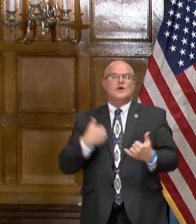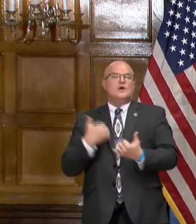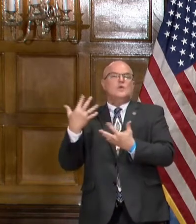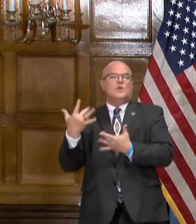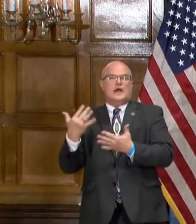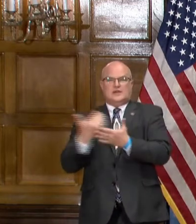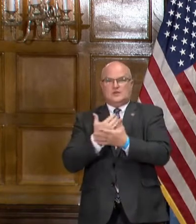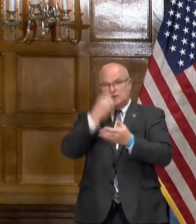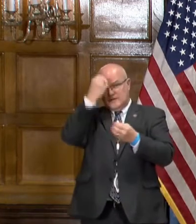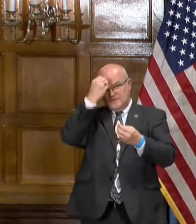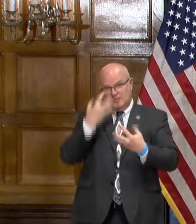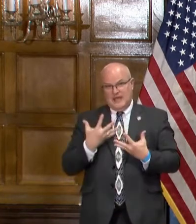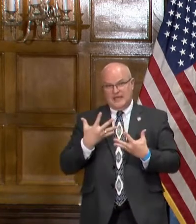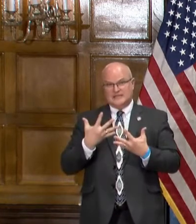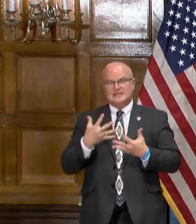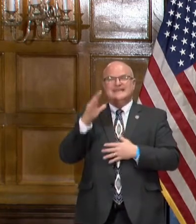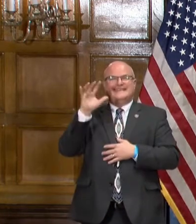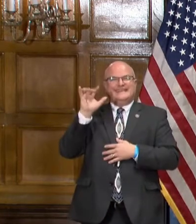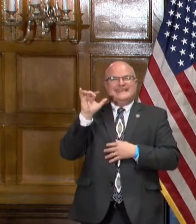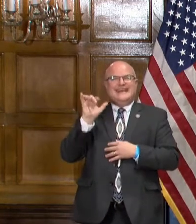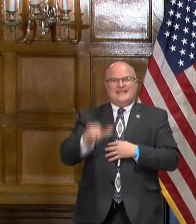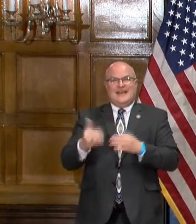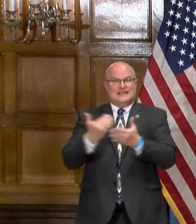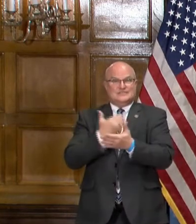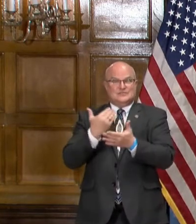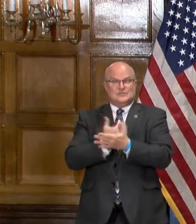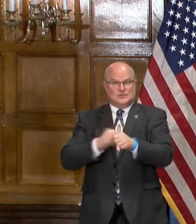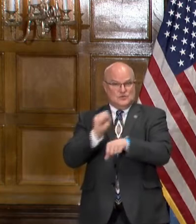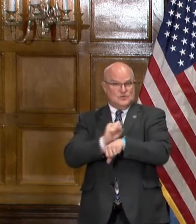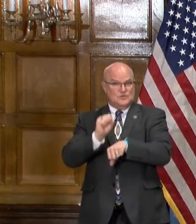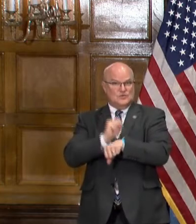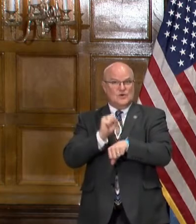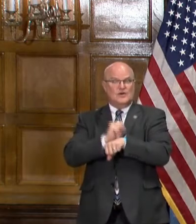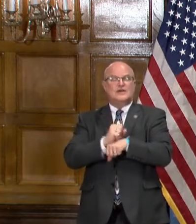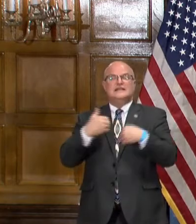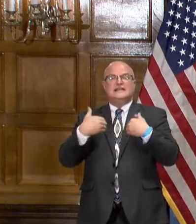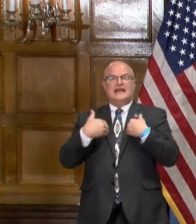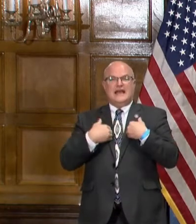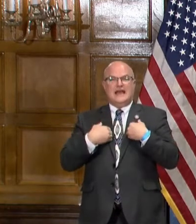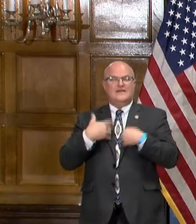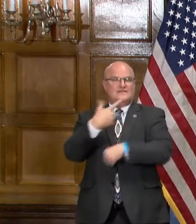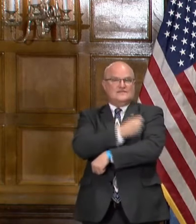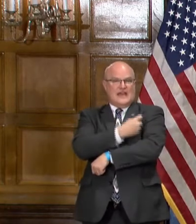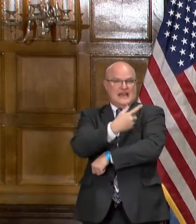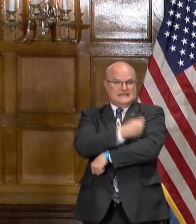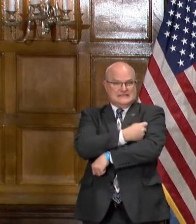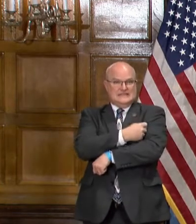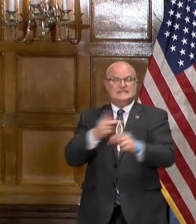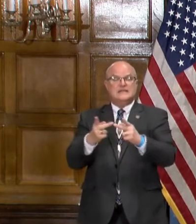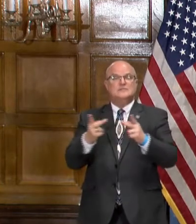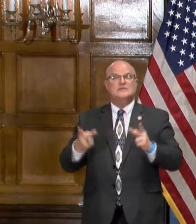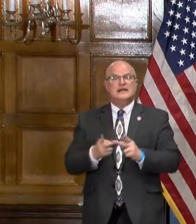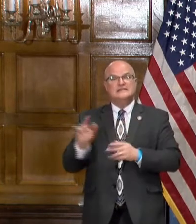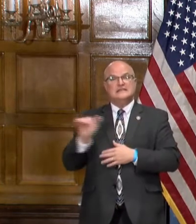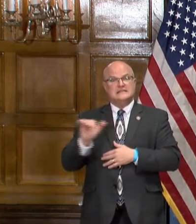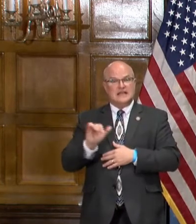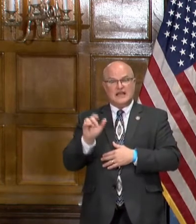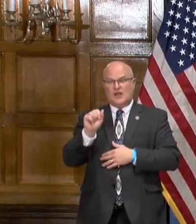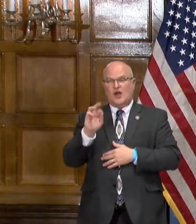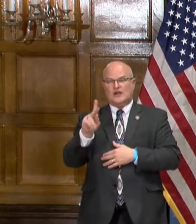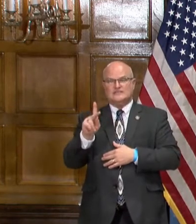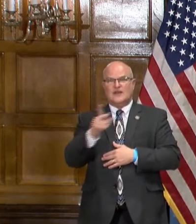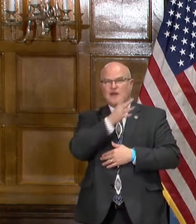new information, but that is a new effort to get vaccines in places like Arkansas in